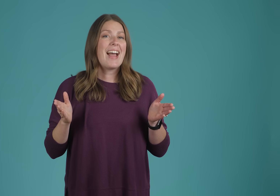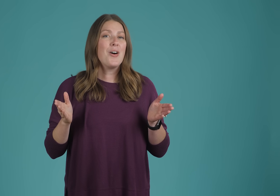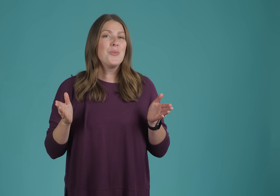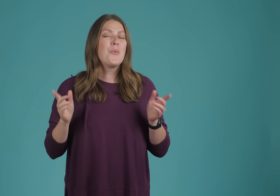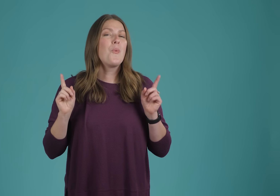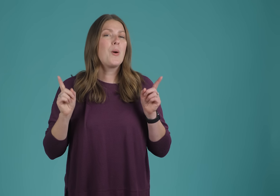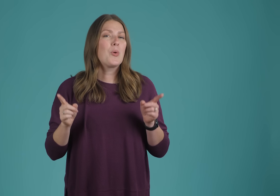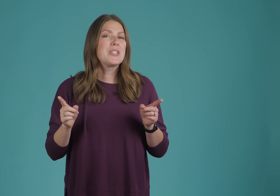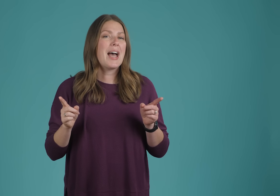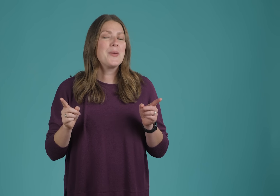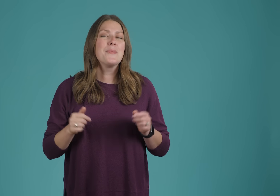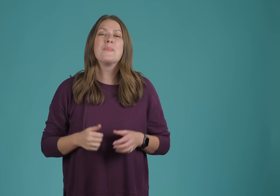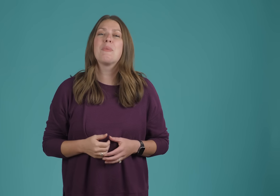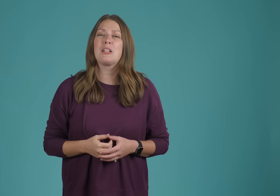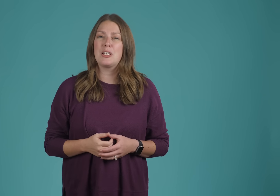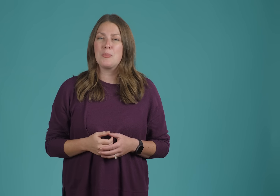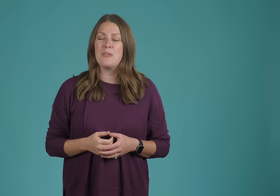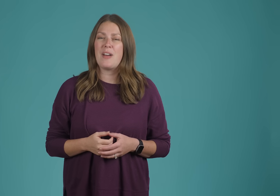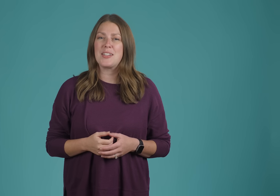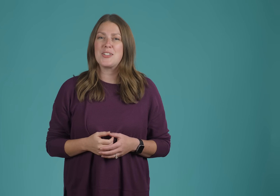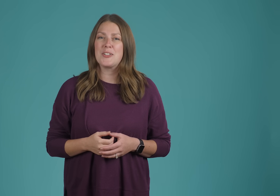Now, one more time, but a little bit faster.